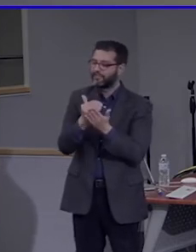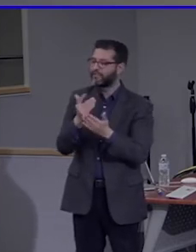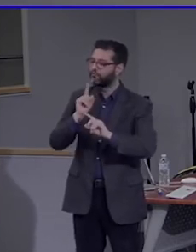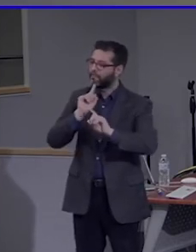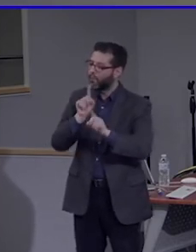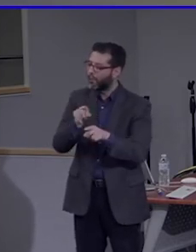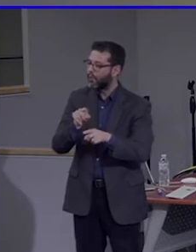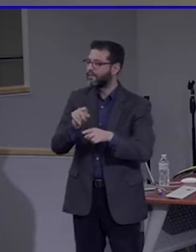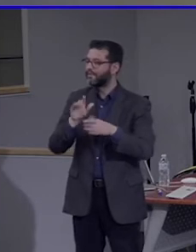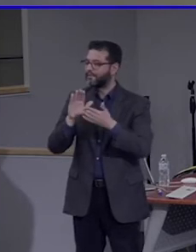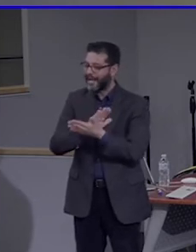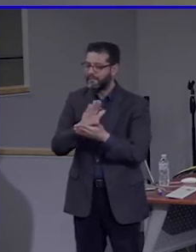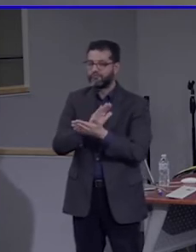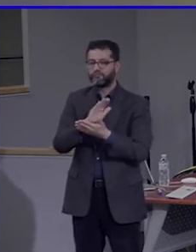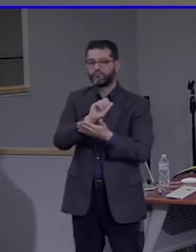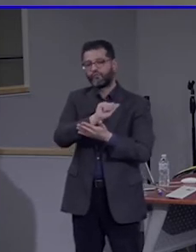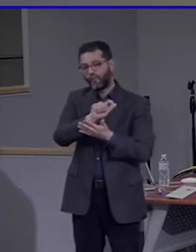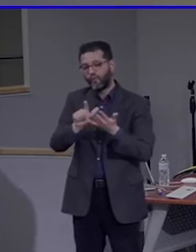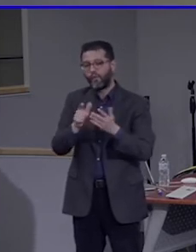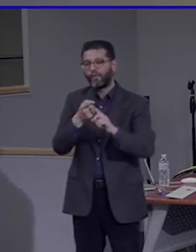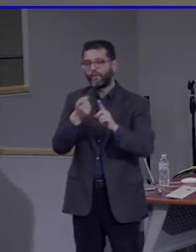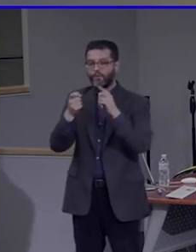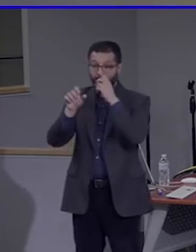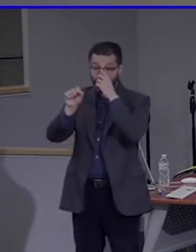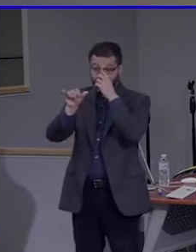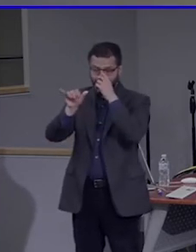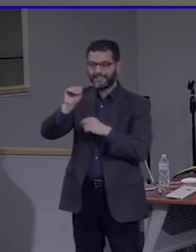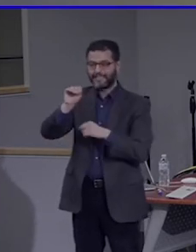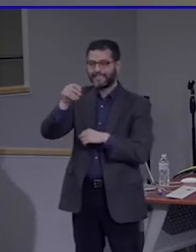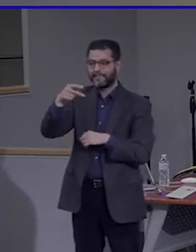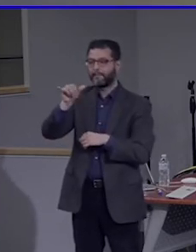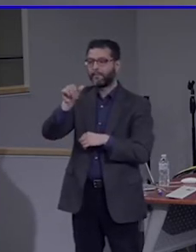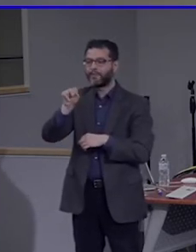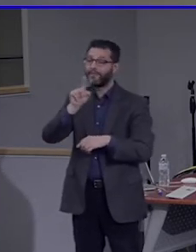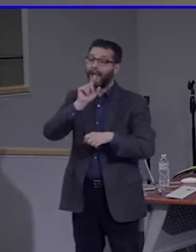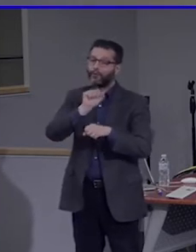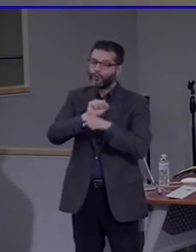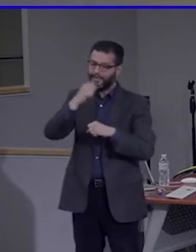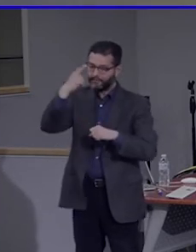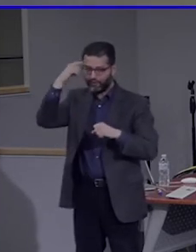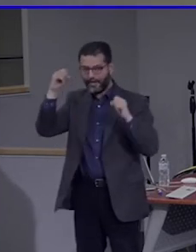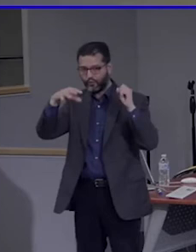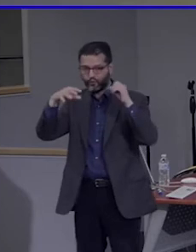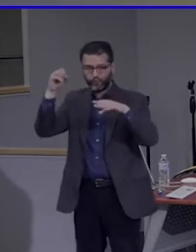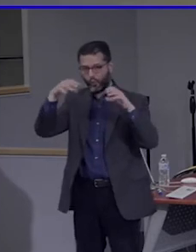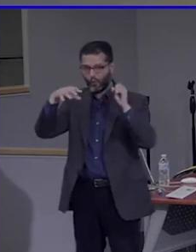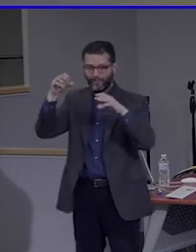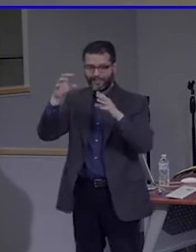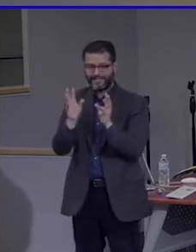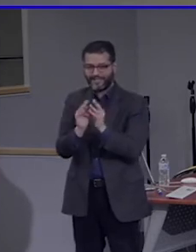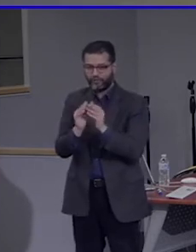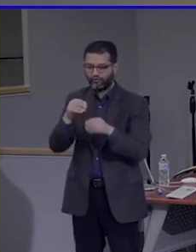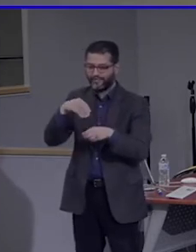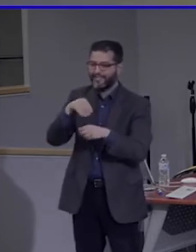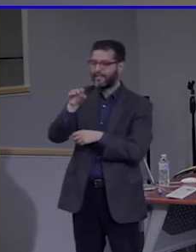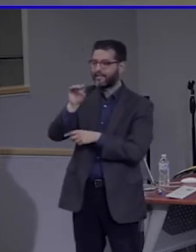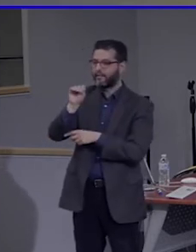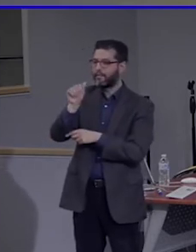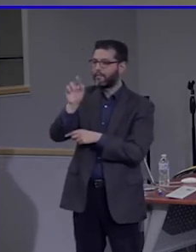that came out of a symposium actually a brainstorming session that I that we had in March